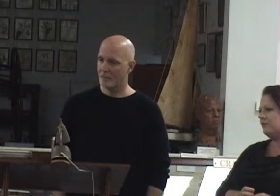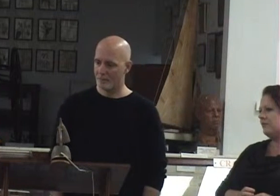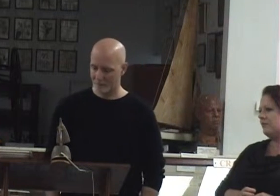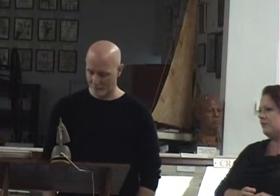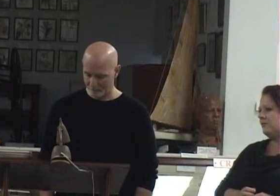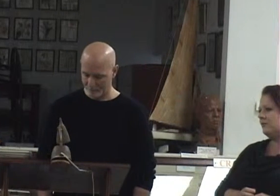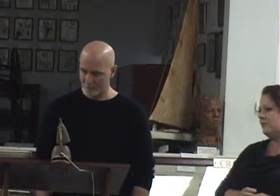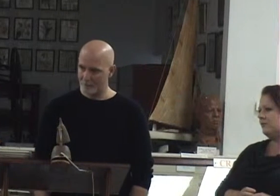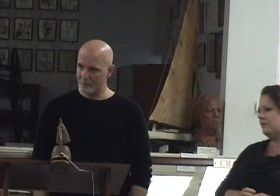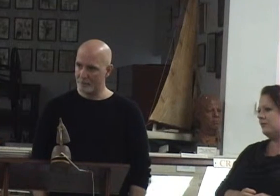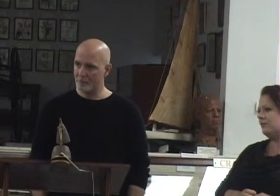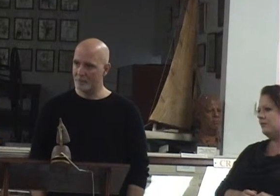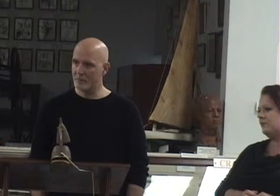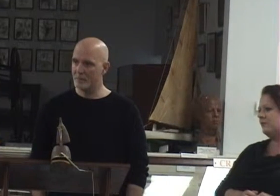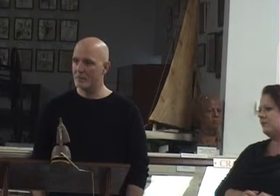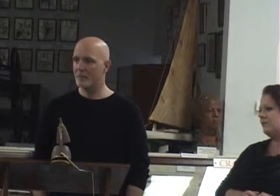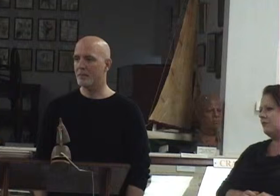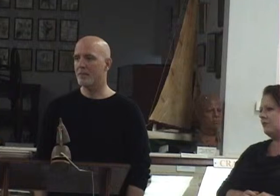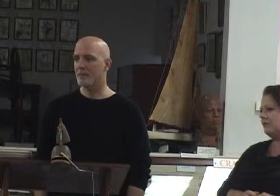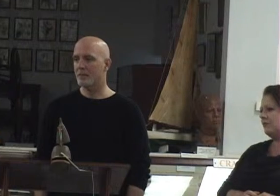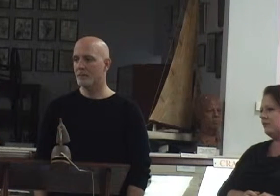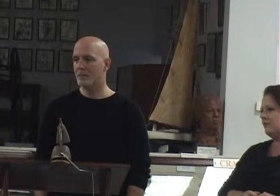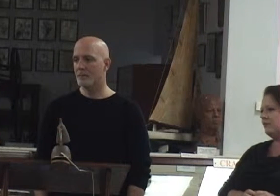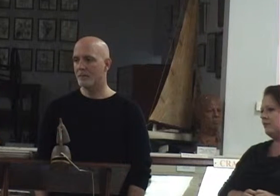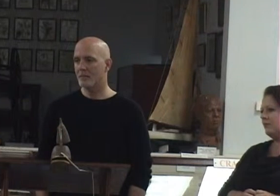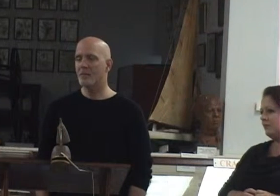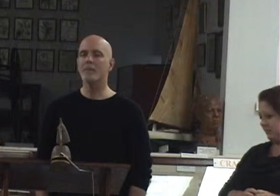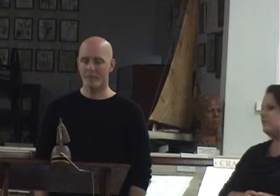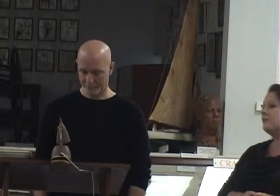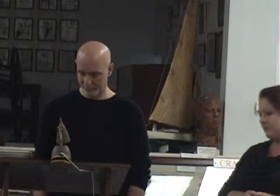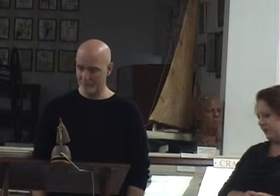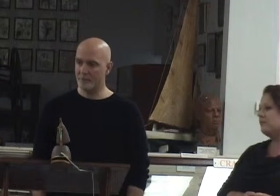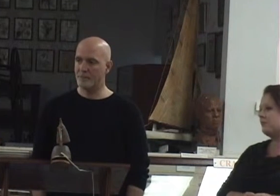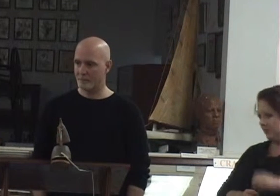there. She found the graves